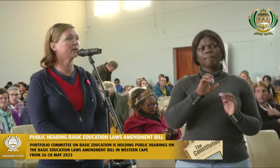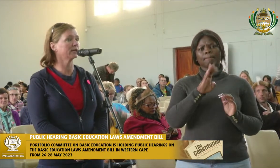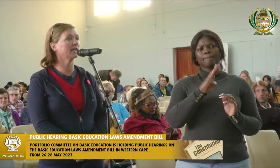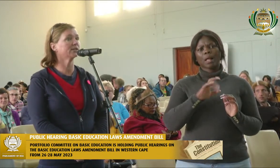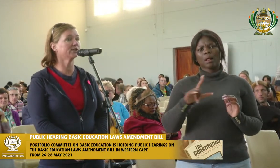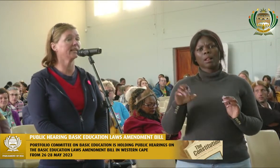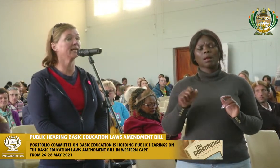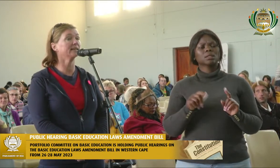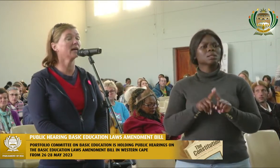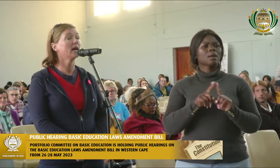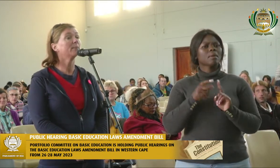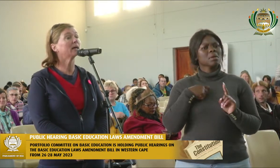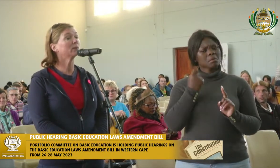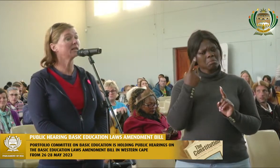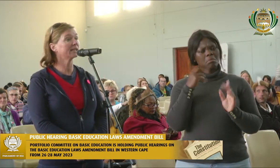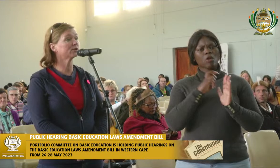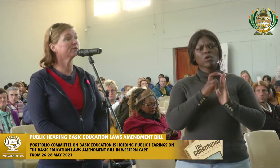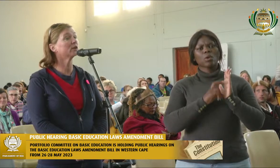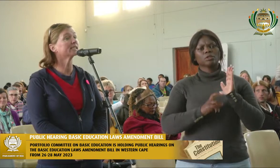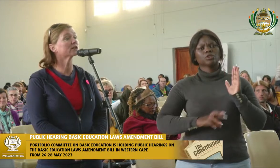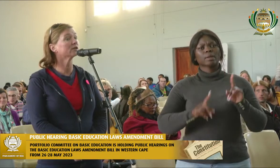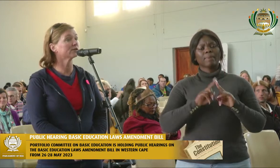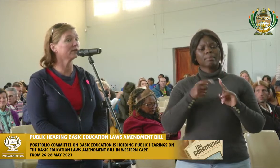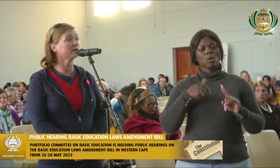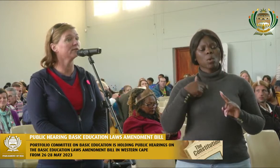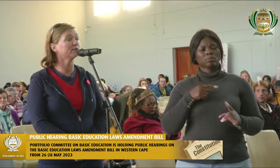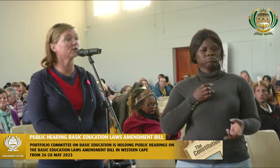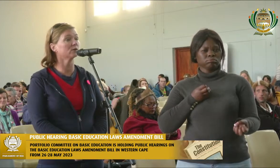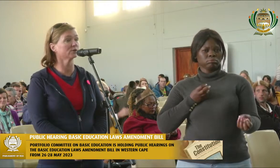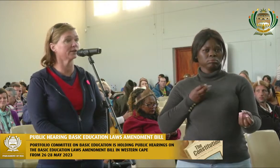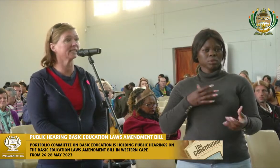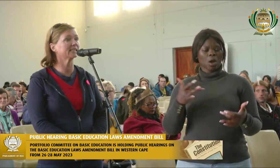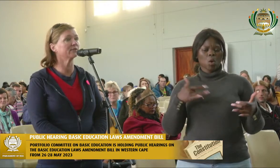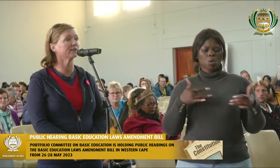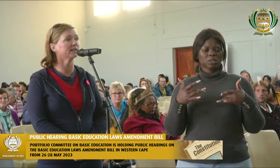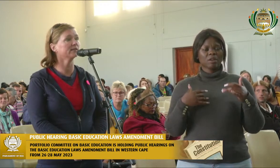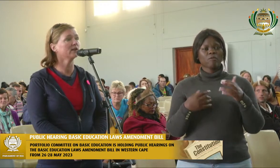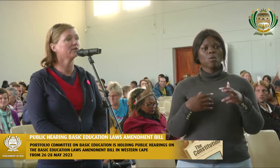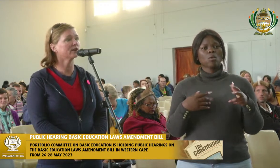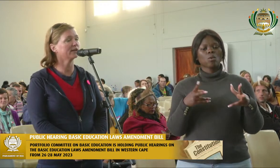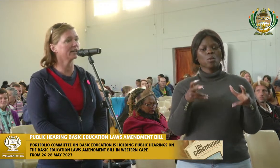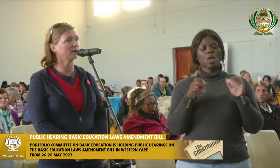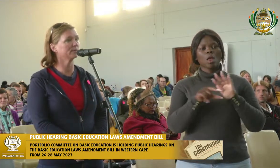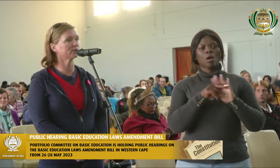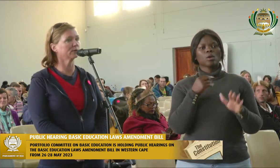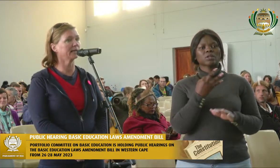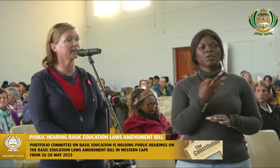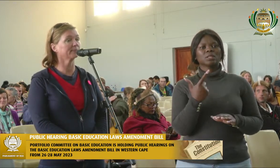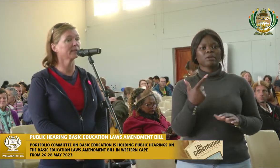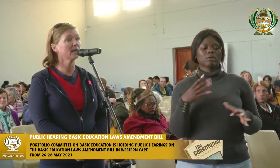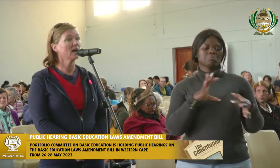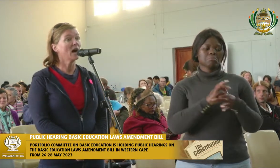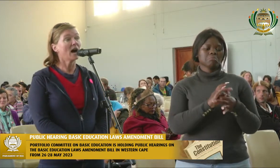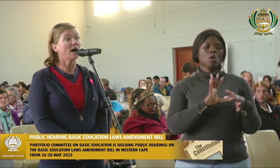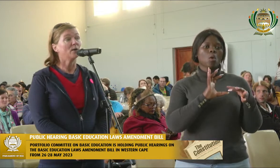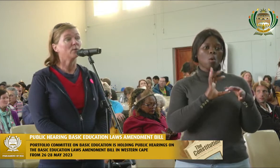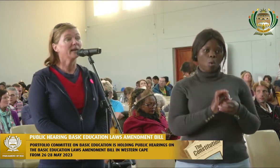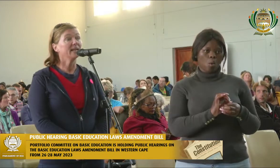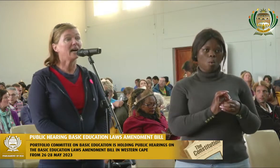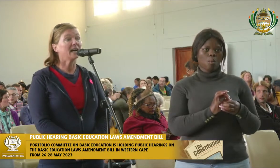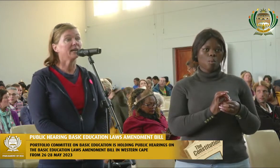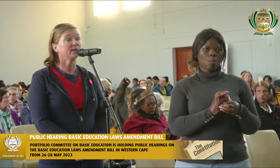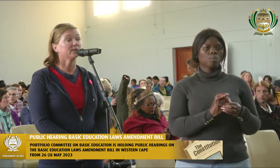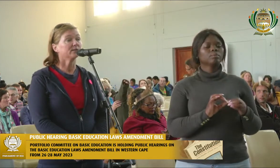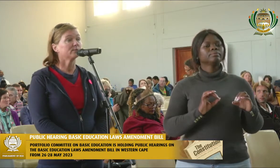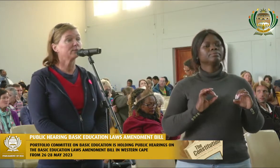to put some regulation in. But I would like to voice a concern for Clause 37 regarding homeschooling.